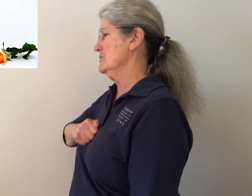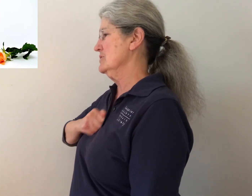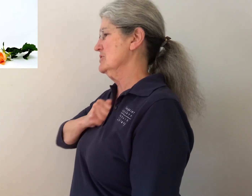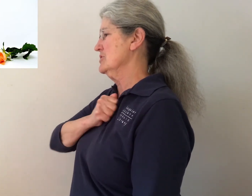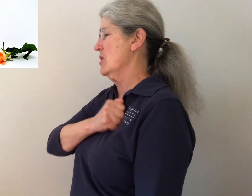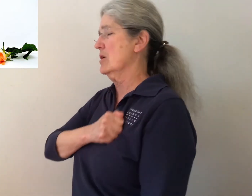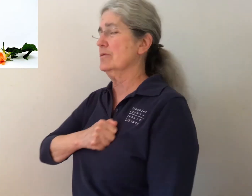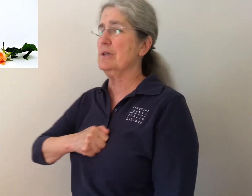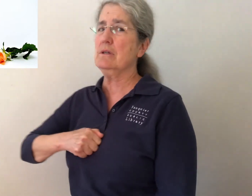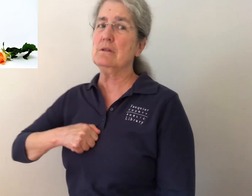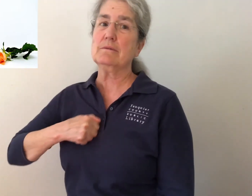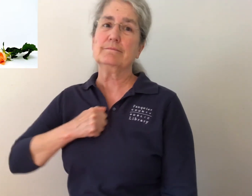Sorry.